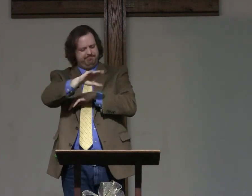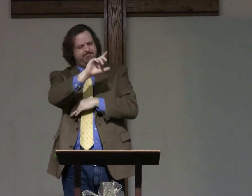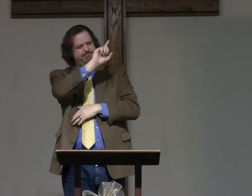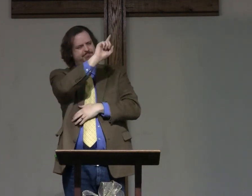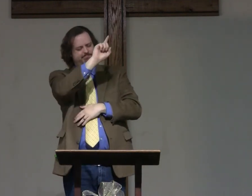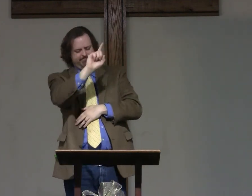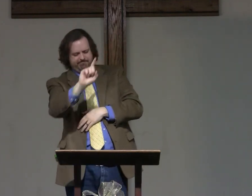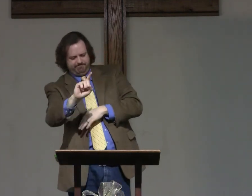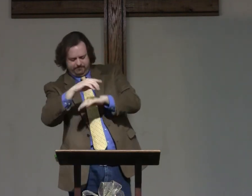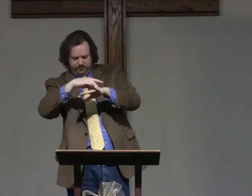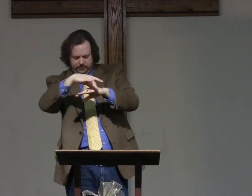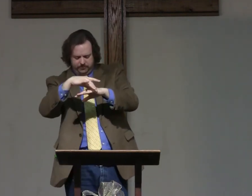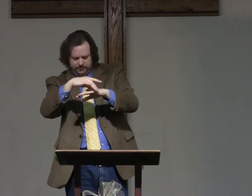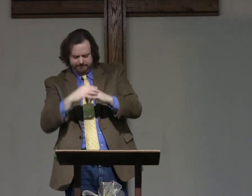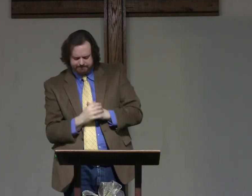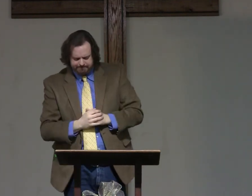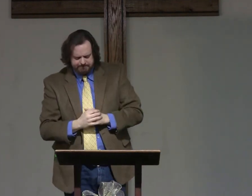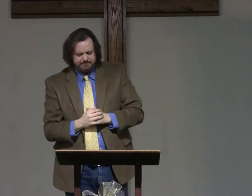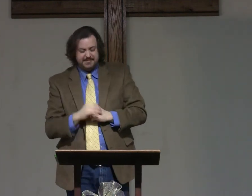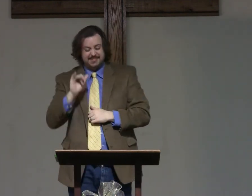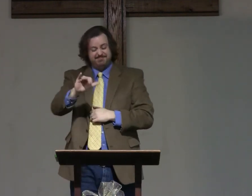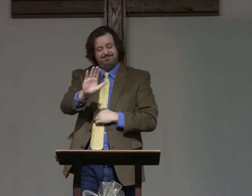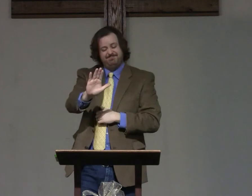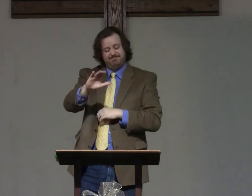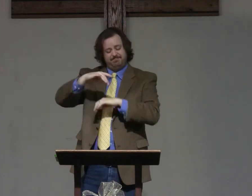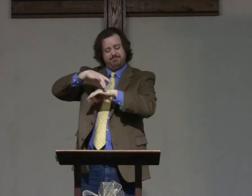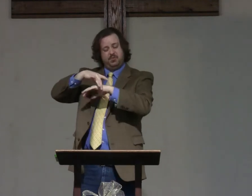So God sent his son to earth.